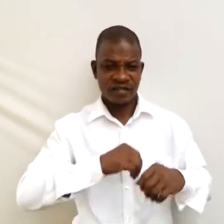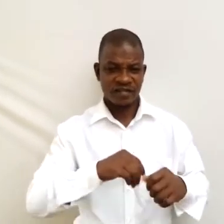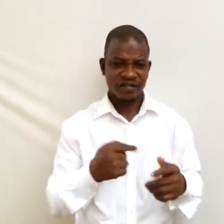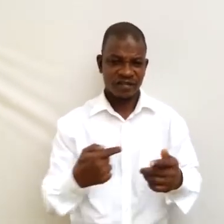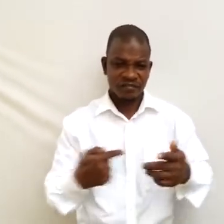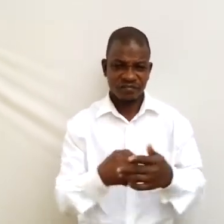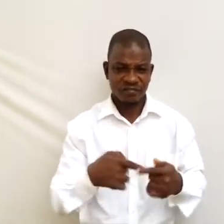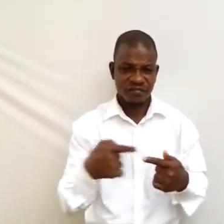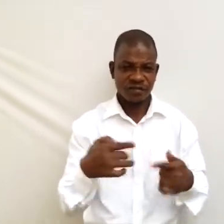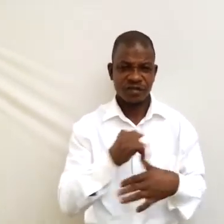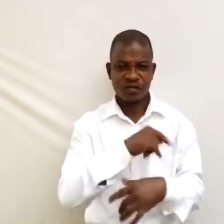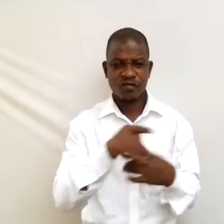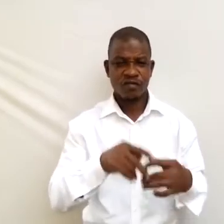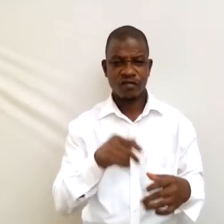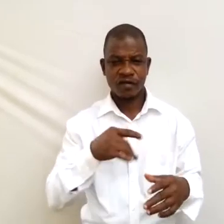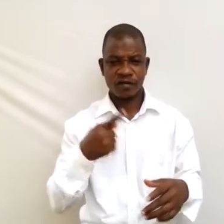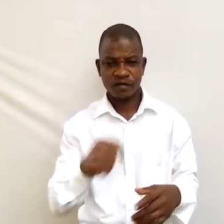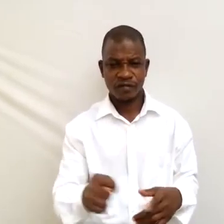discharge with a fishy odor.